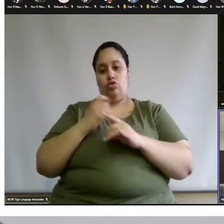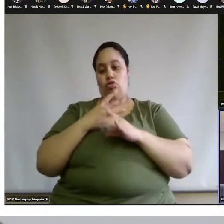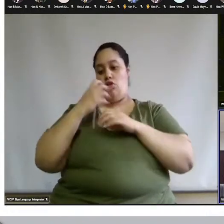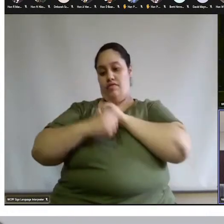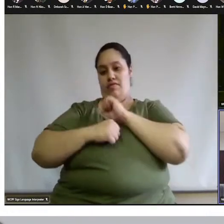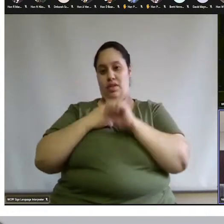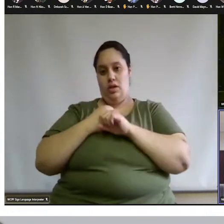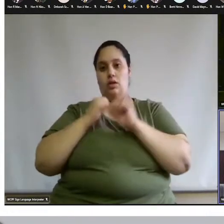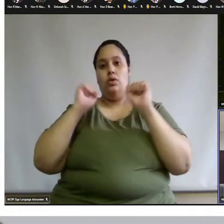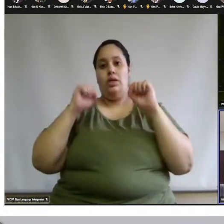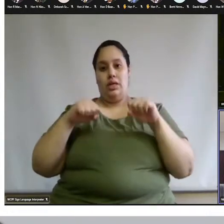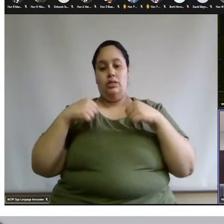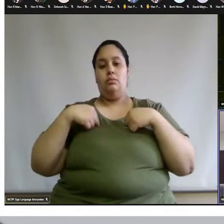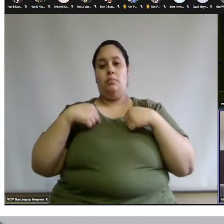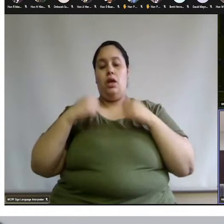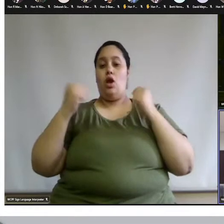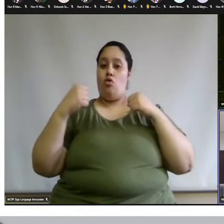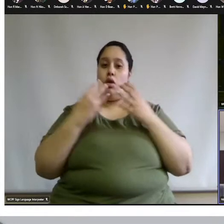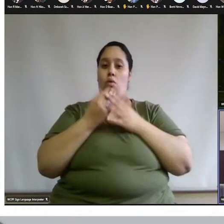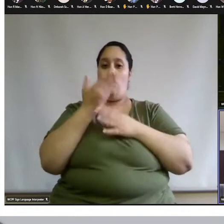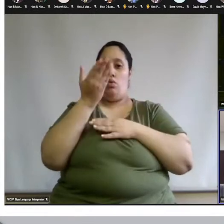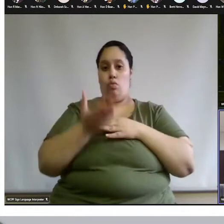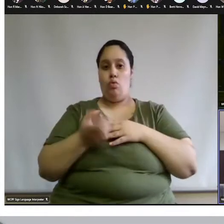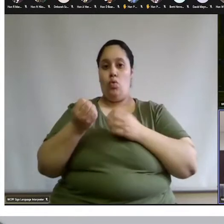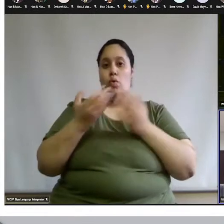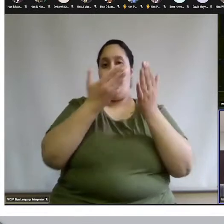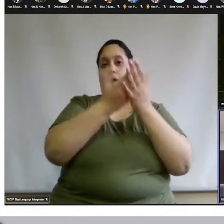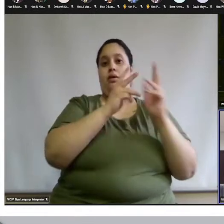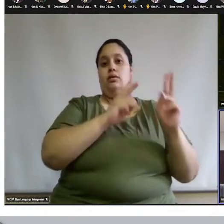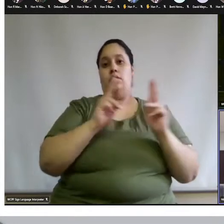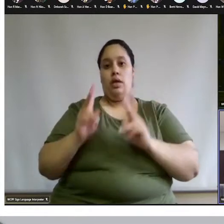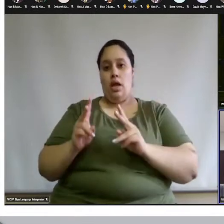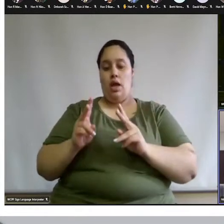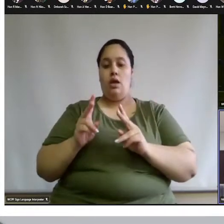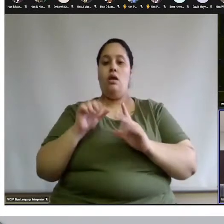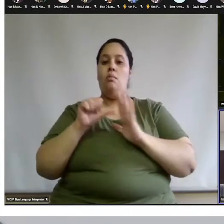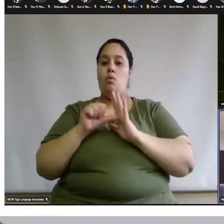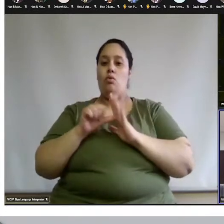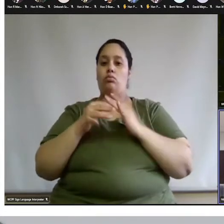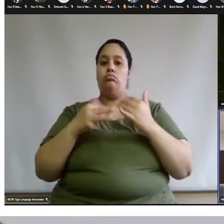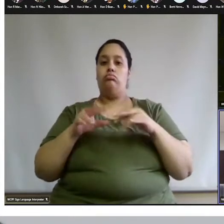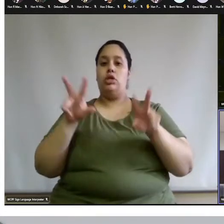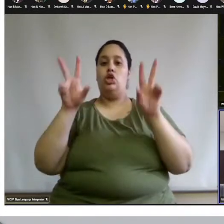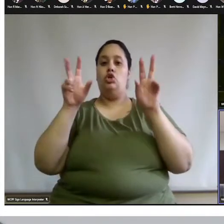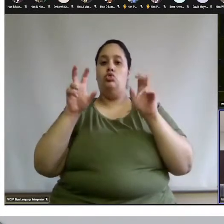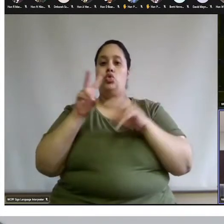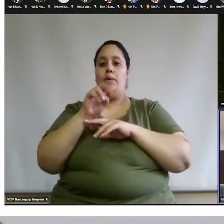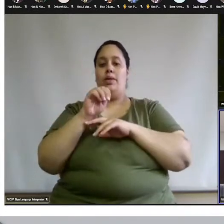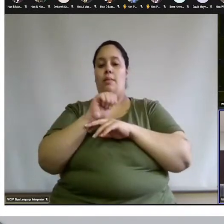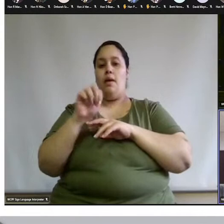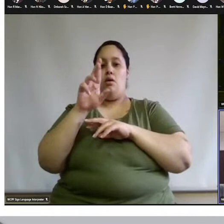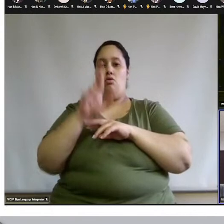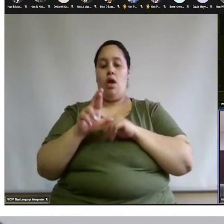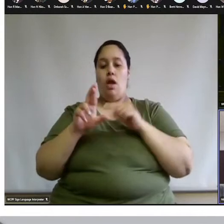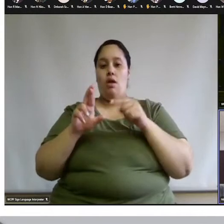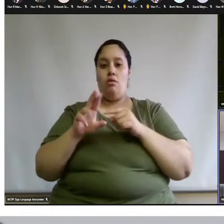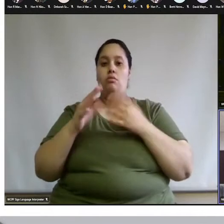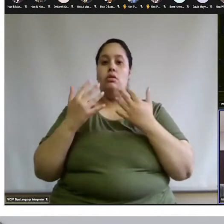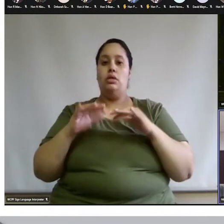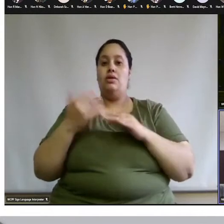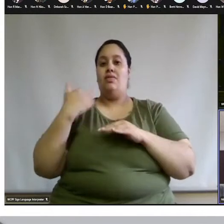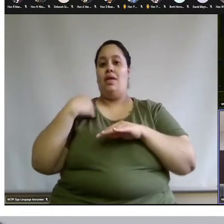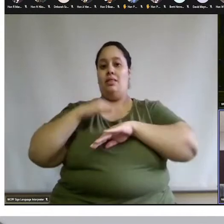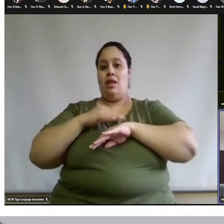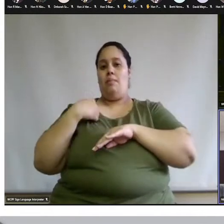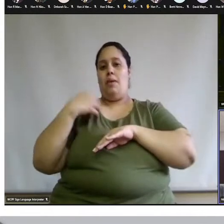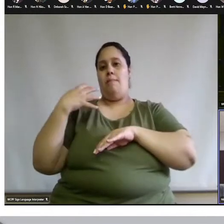Honorable Member, and thanks for you for raising it again. I think it is important, the issue of the 20 million rand. I was at the time the Minister